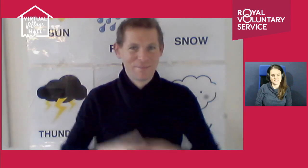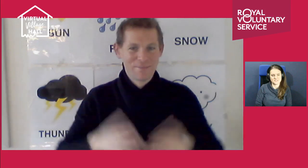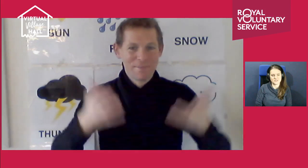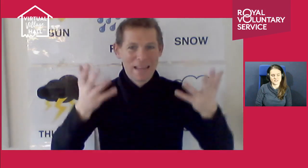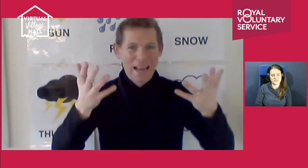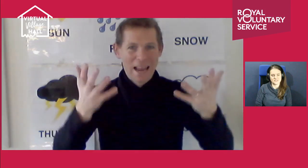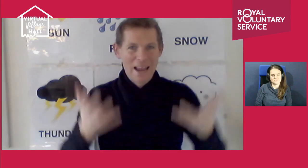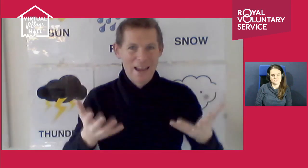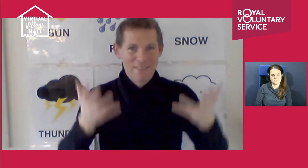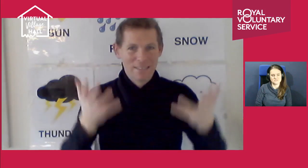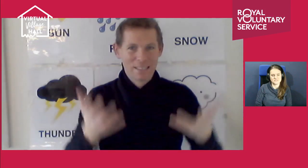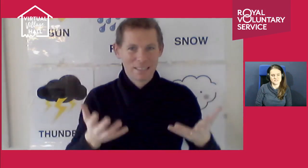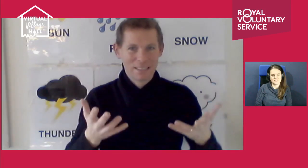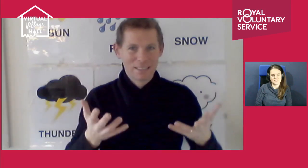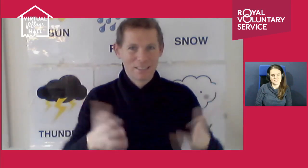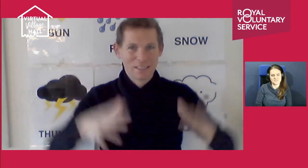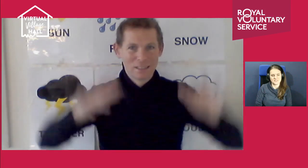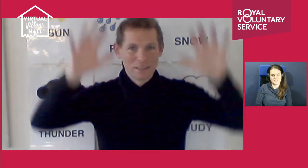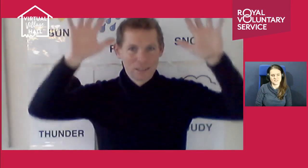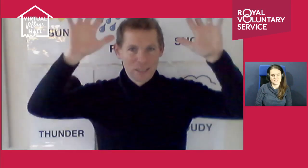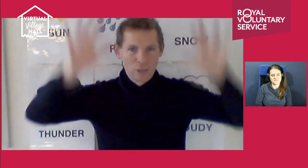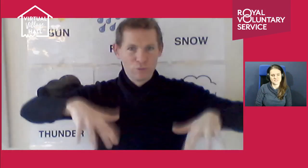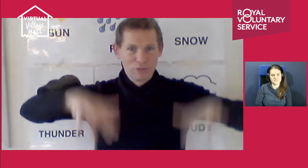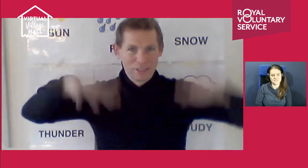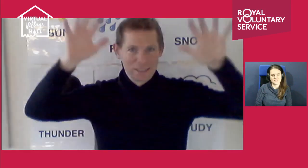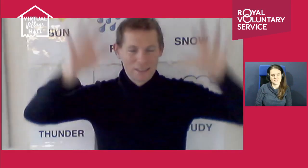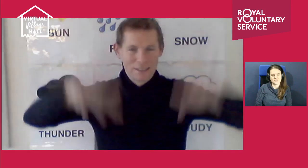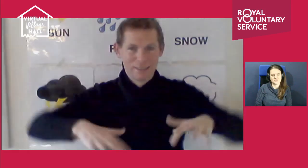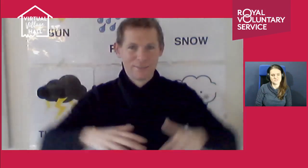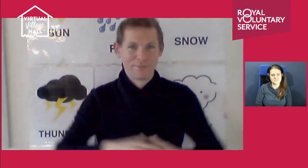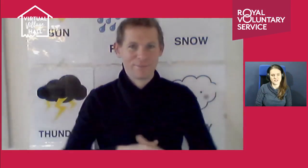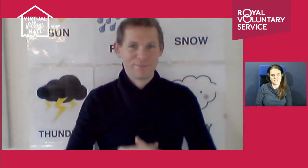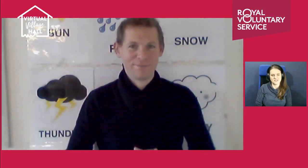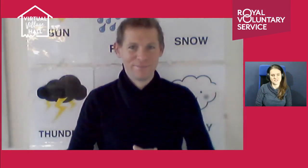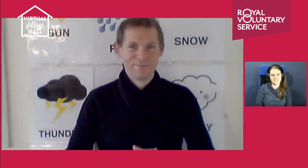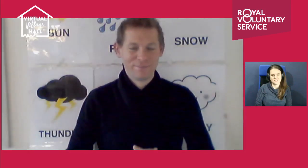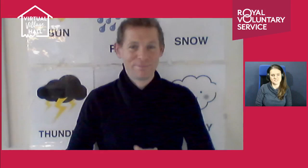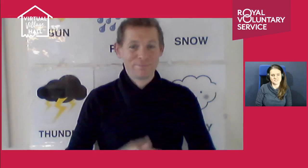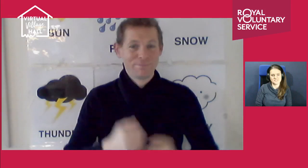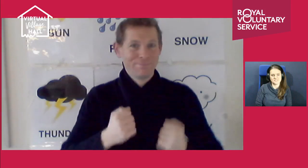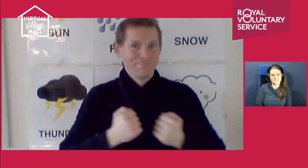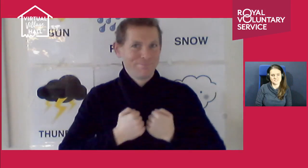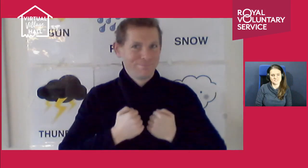Okay, so again, heavy rain.